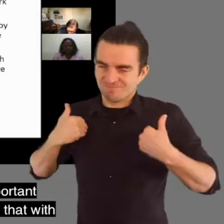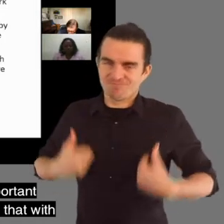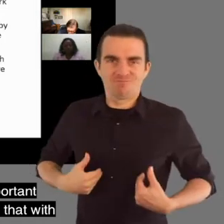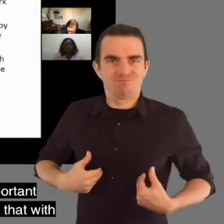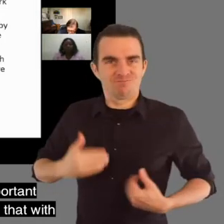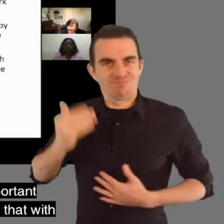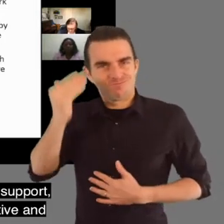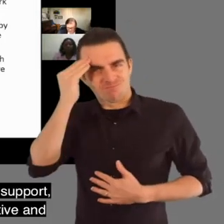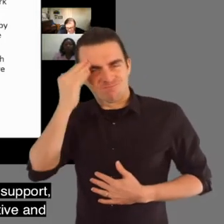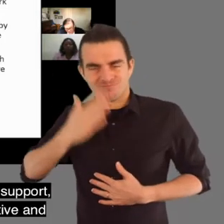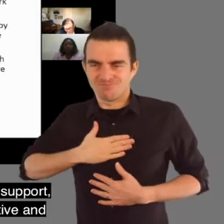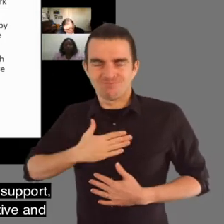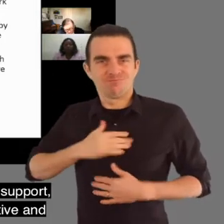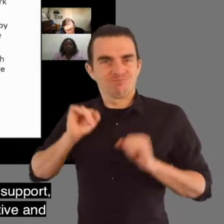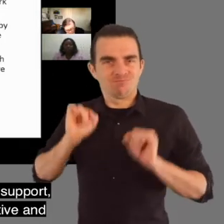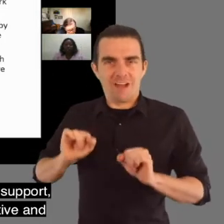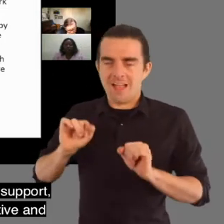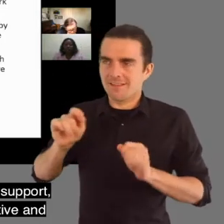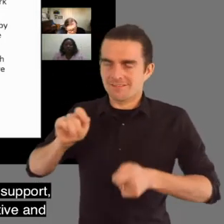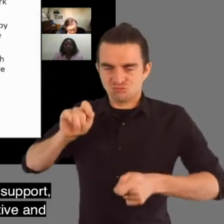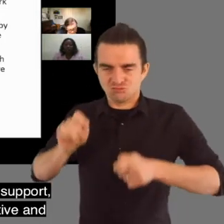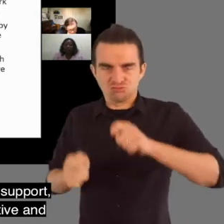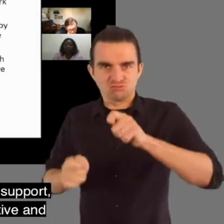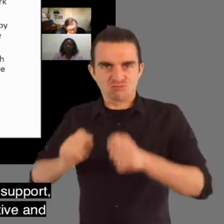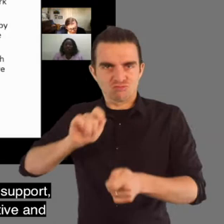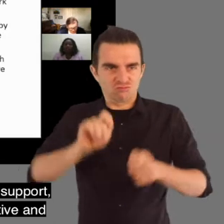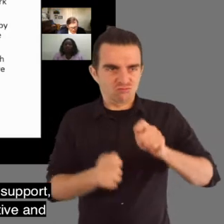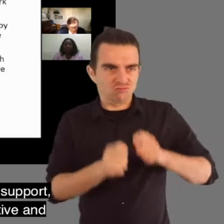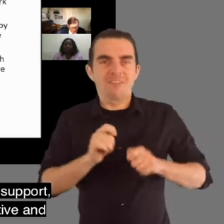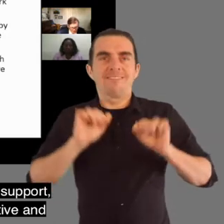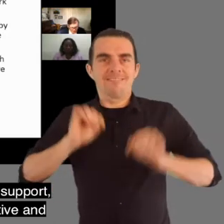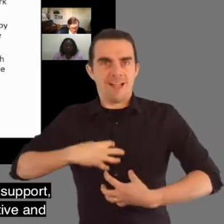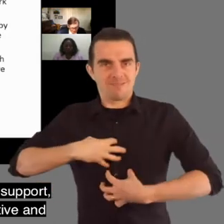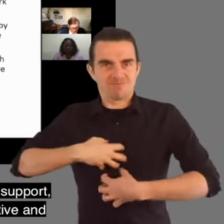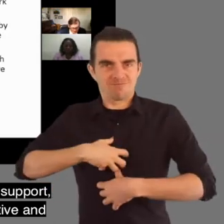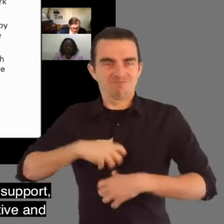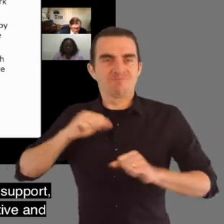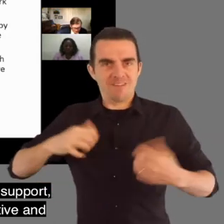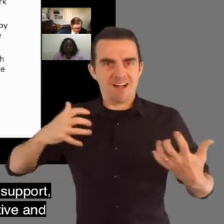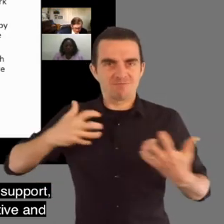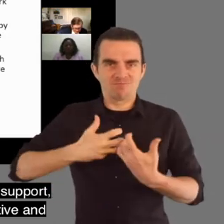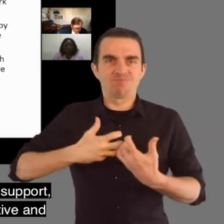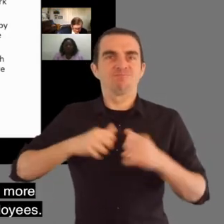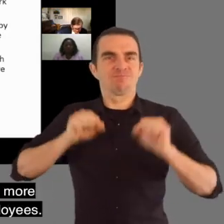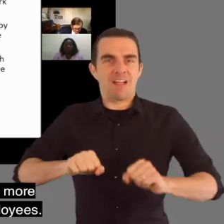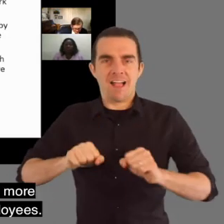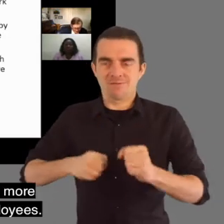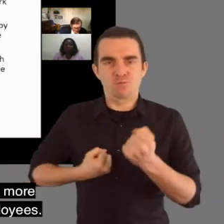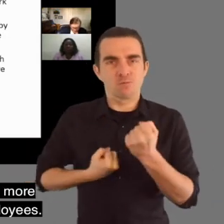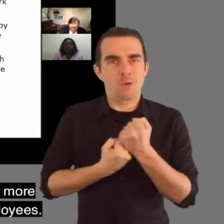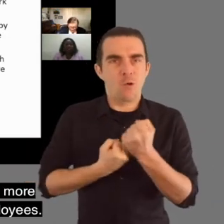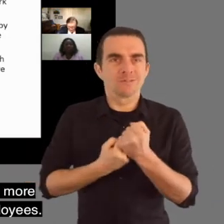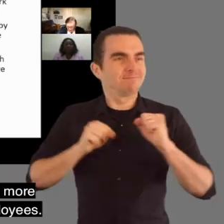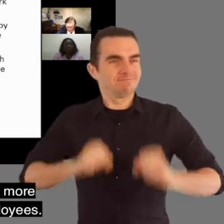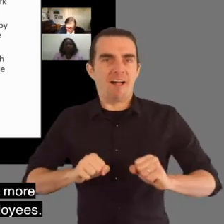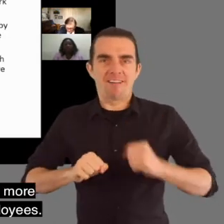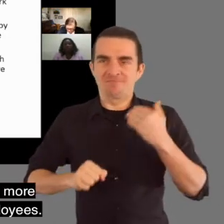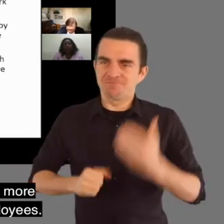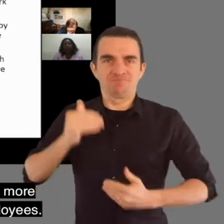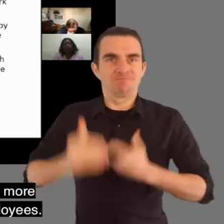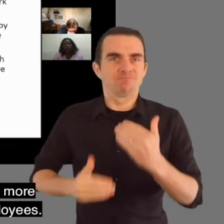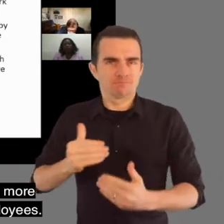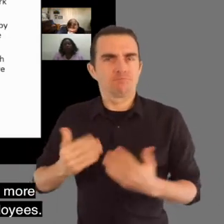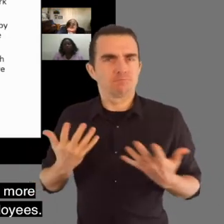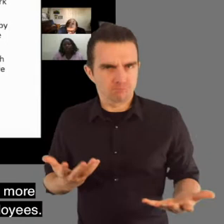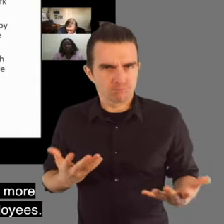know that with reasonable accommodation and support, disabled employees are productive and effective as anyone and